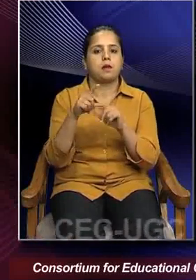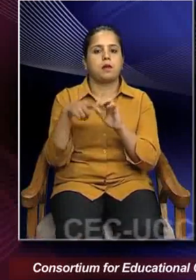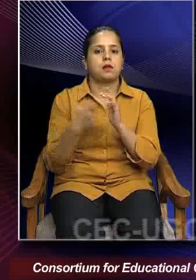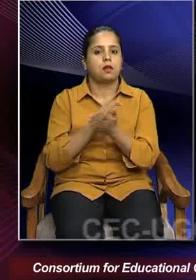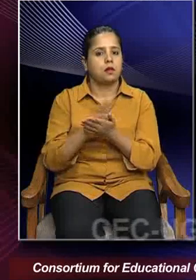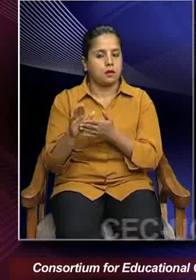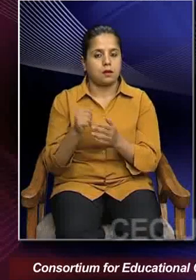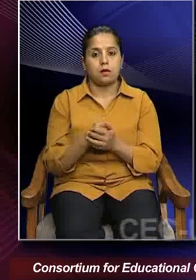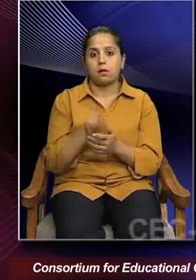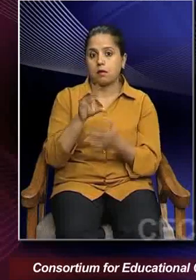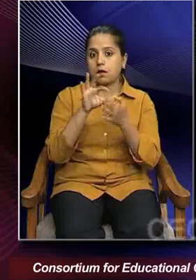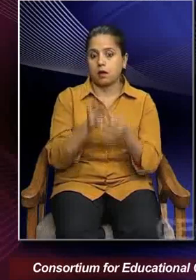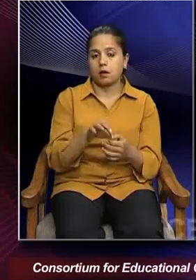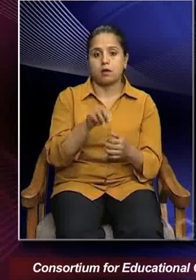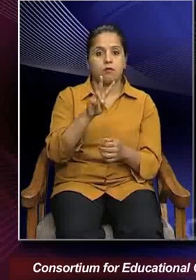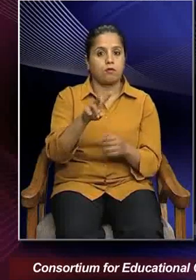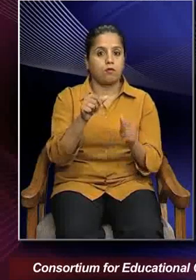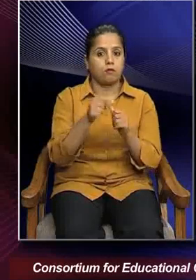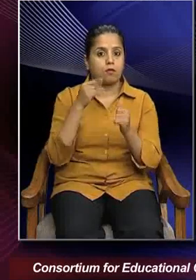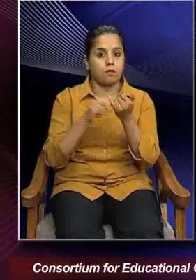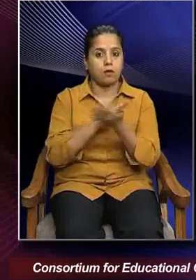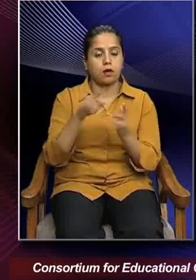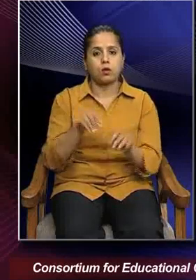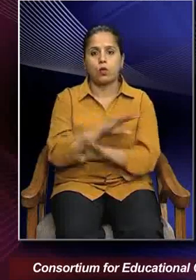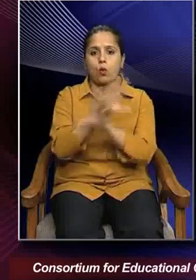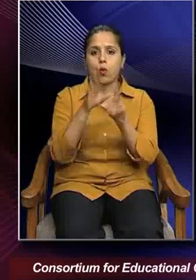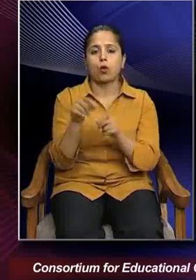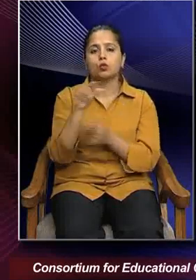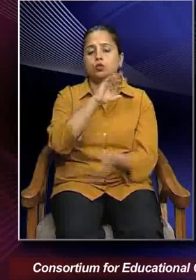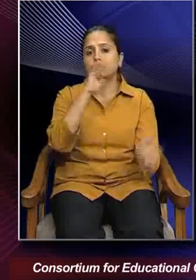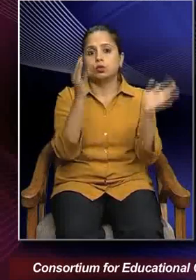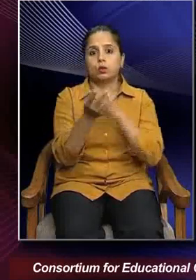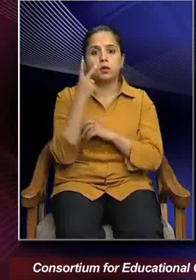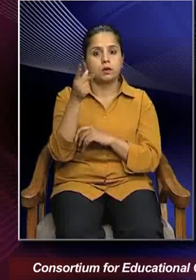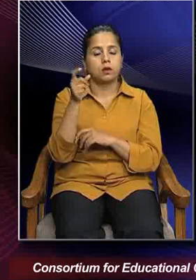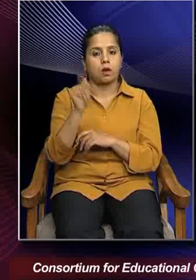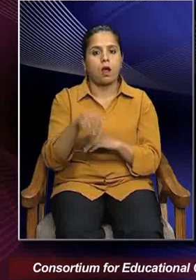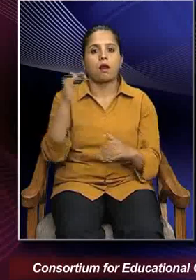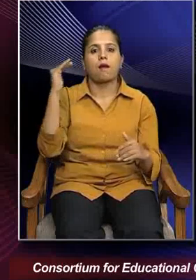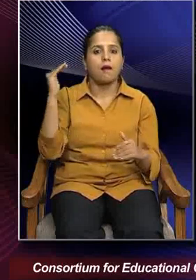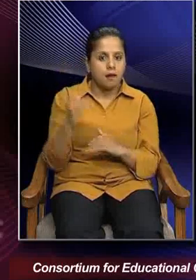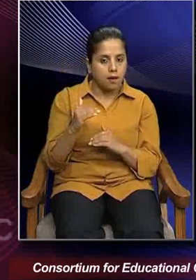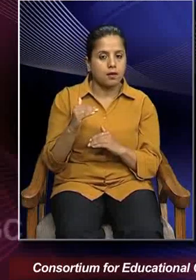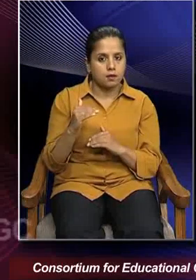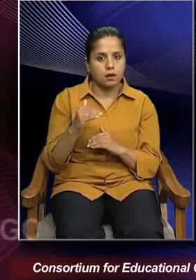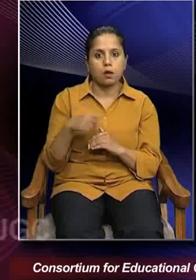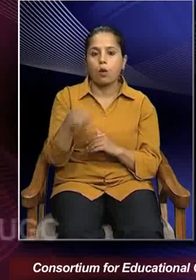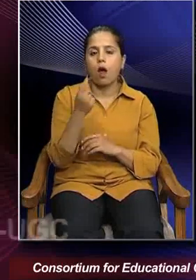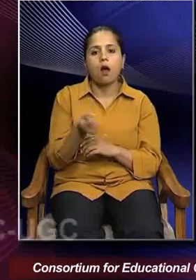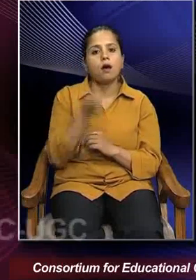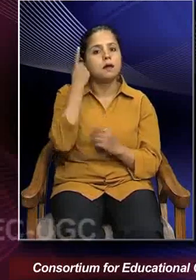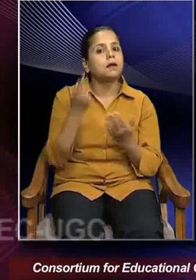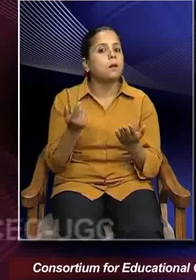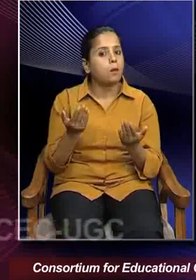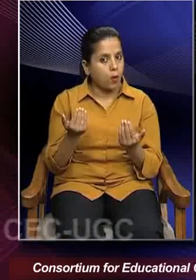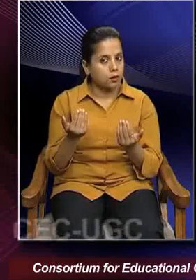and according to Vaiśeṣika, the entire universe can be reduced and understood